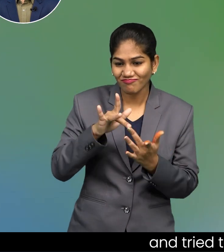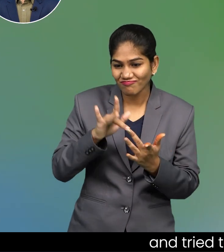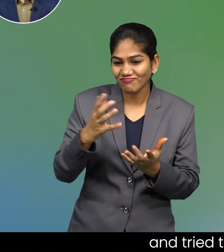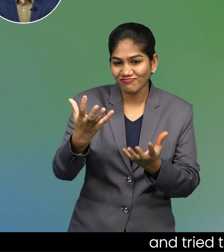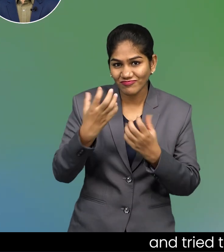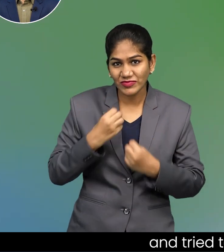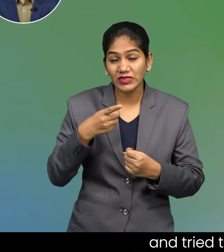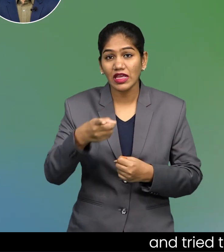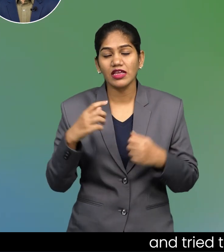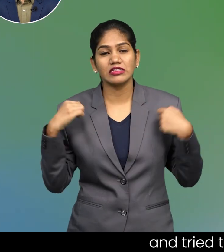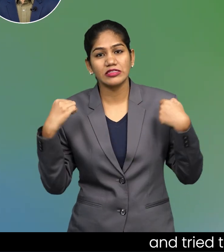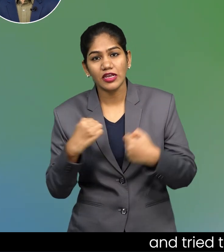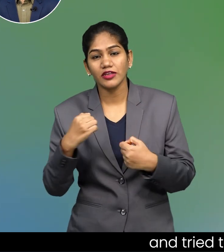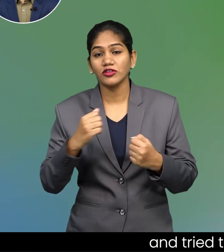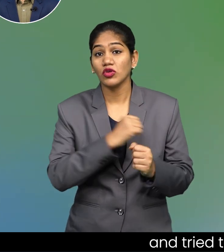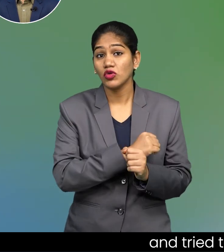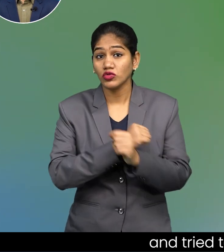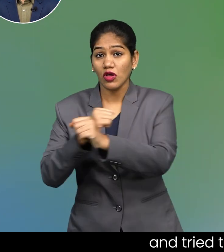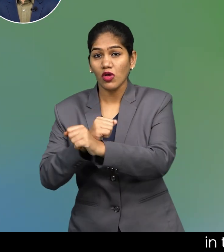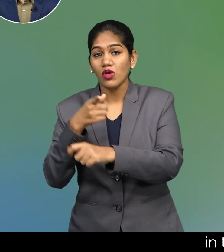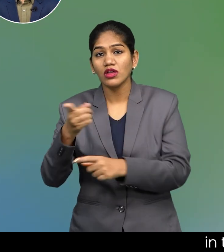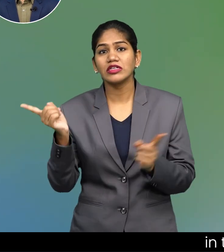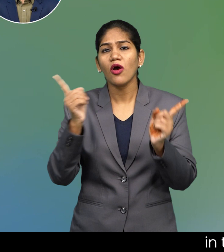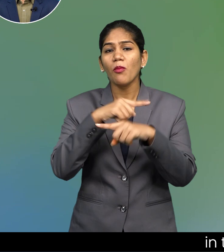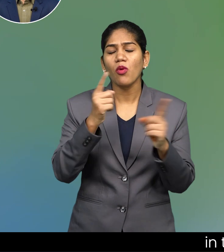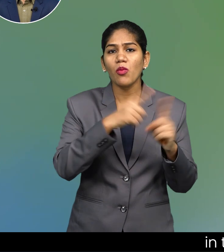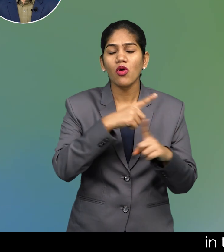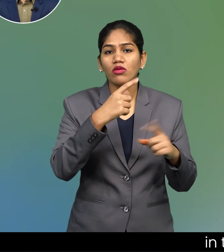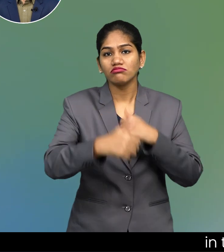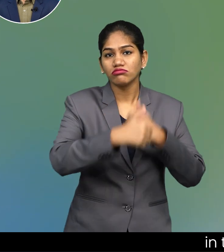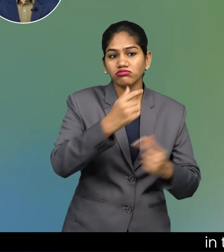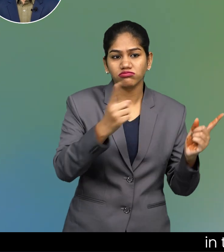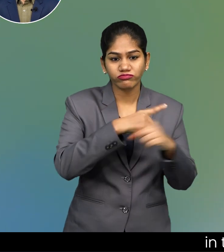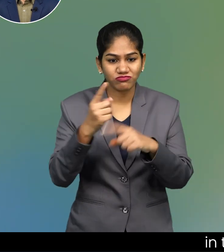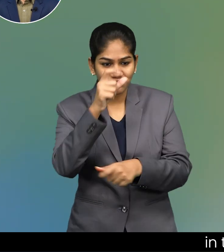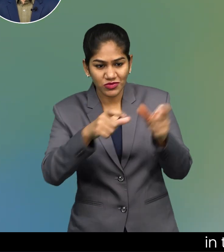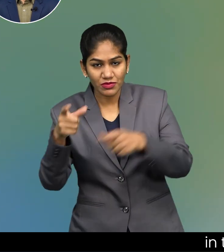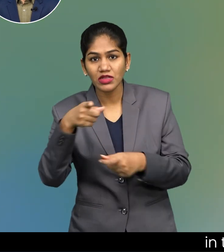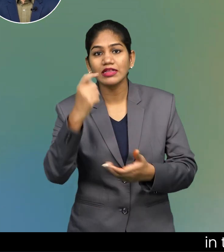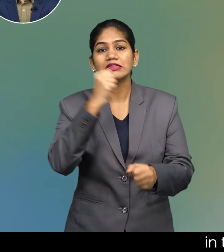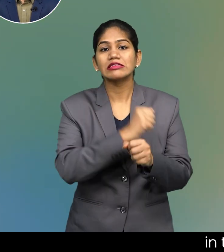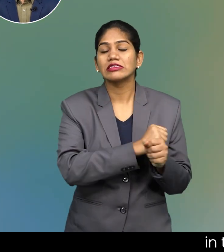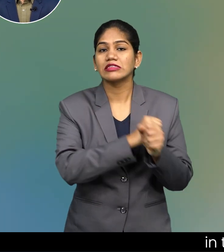and tried to arrest his opponents in the Parliament.